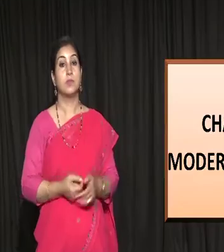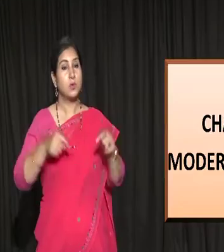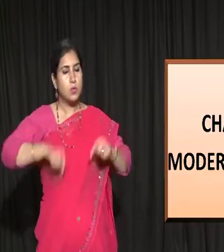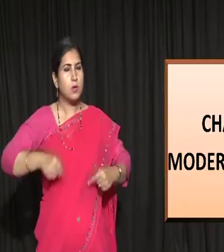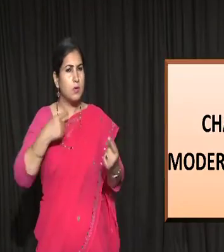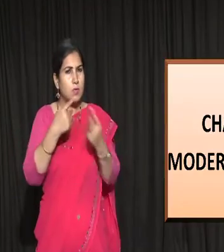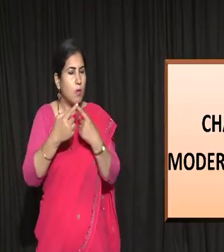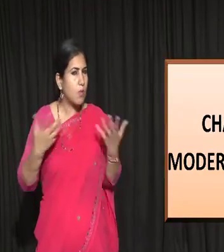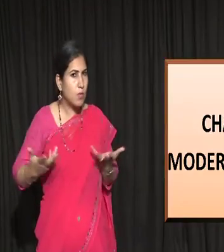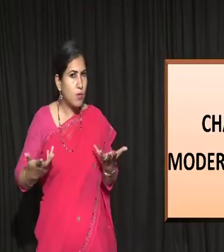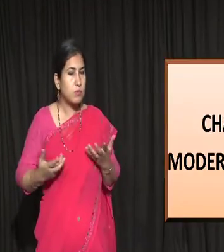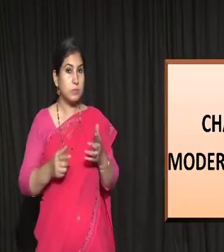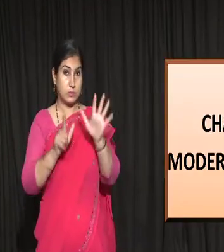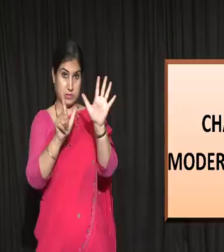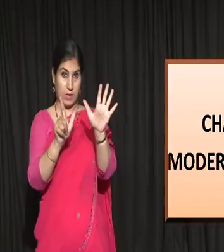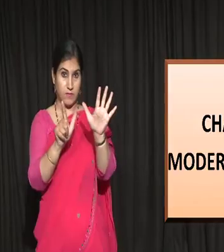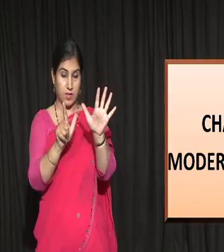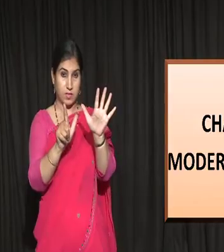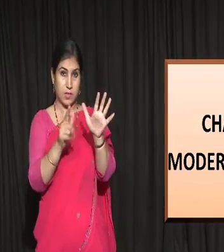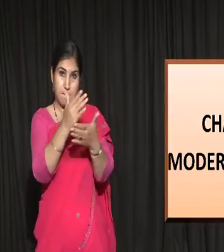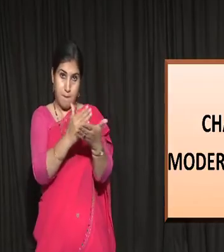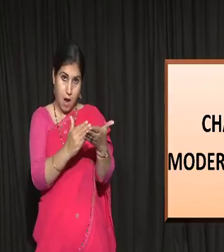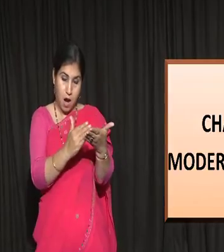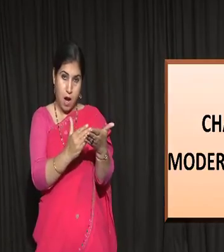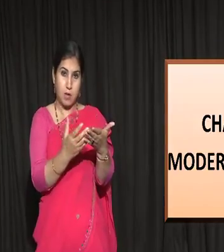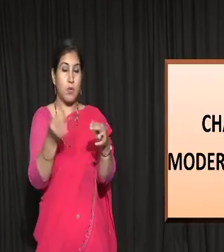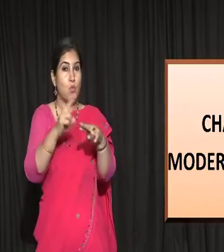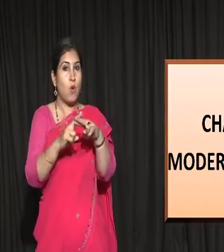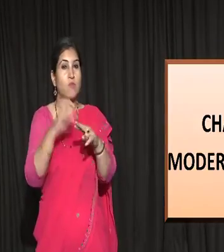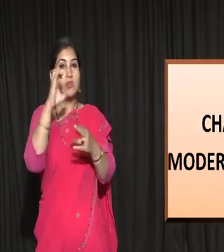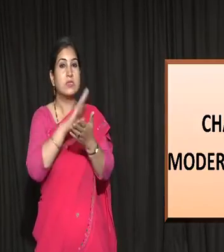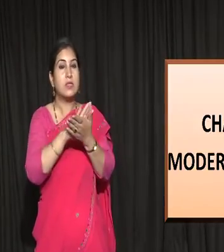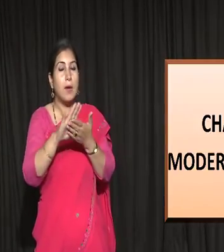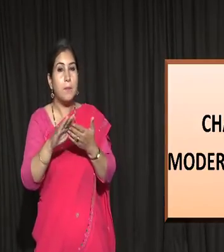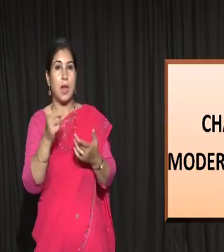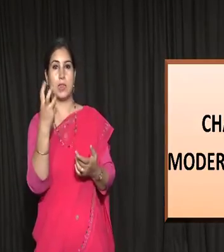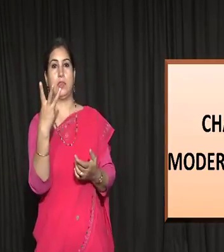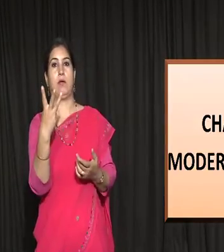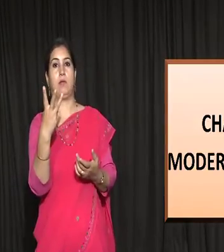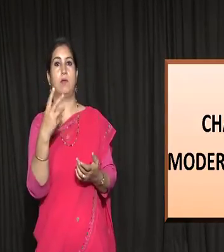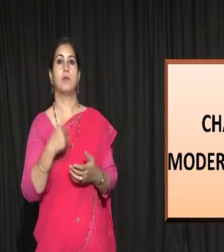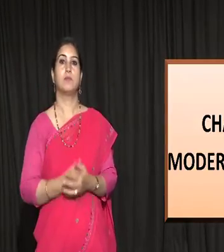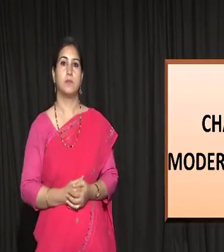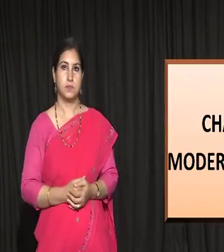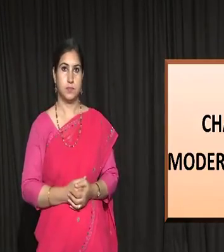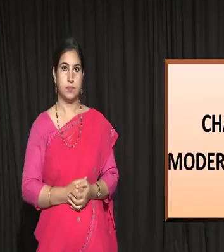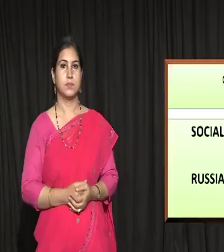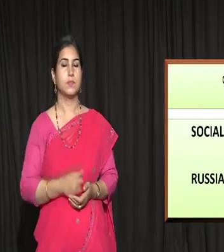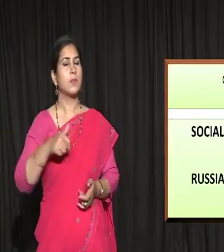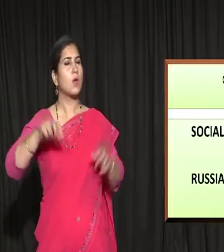Today we will study 7th and last part of the 3rd chapter, Modern World. Our topic